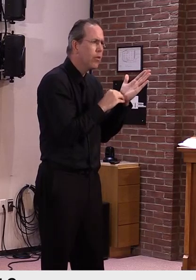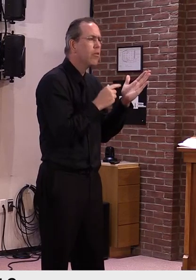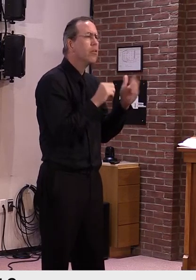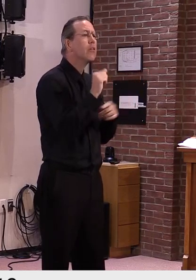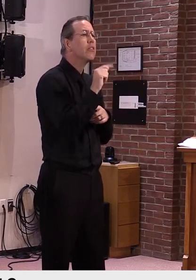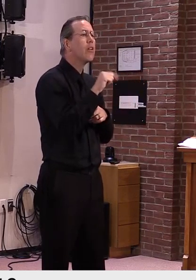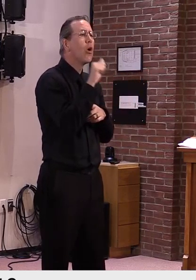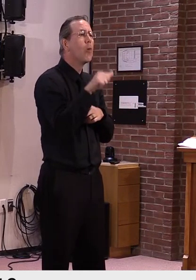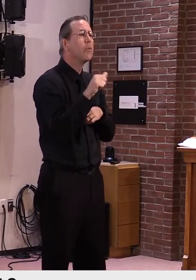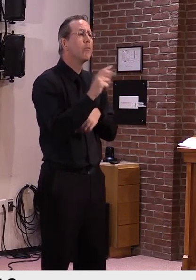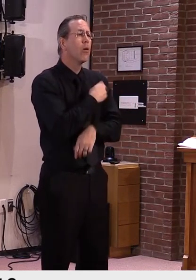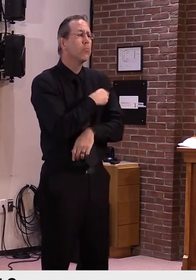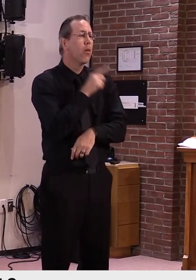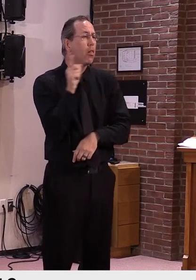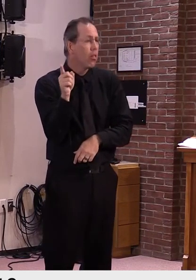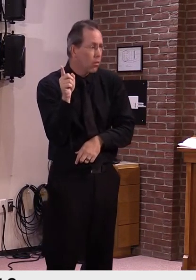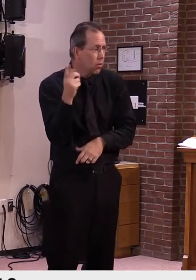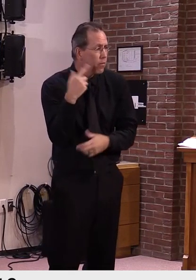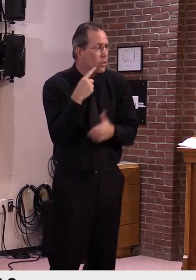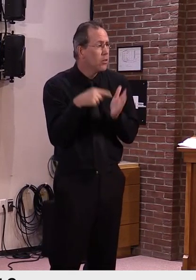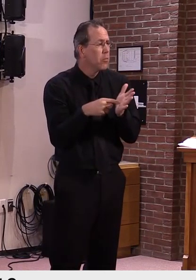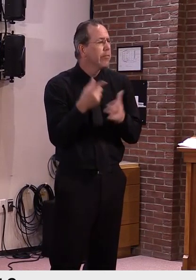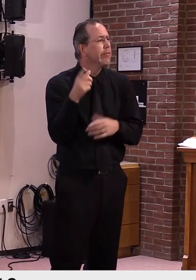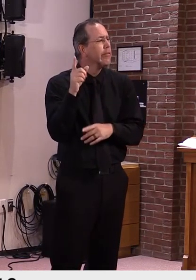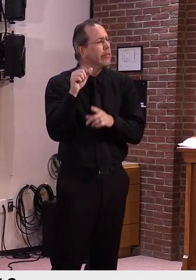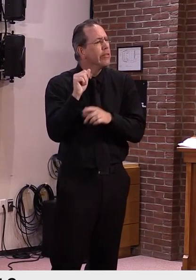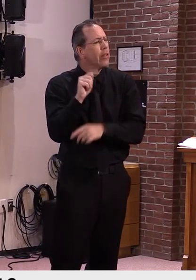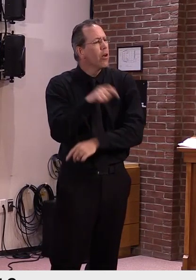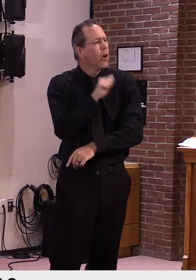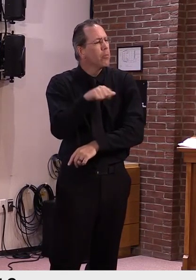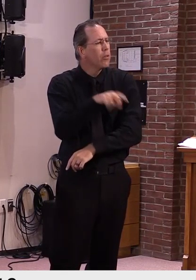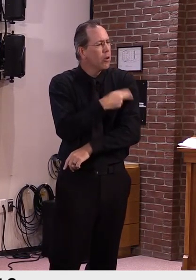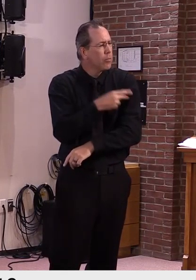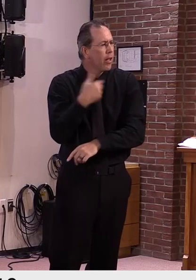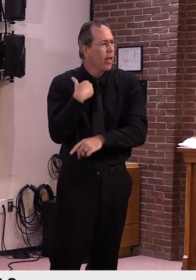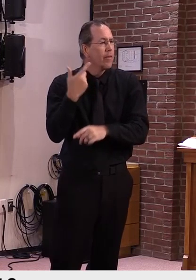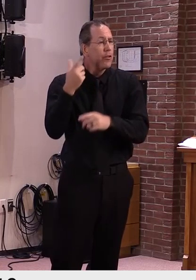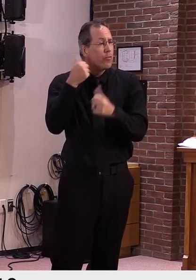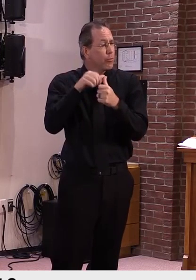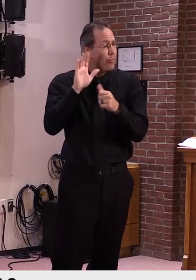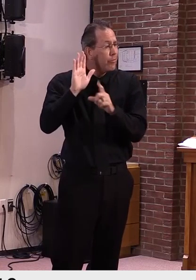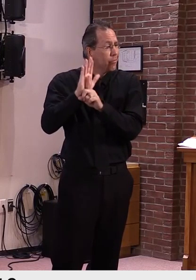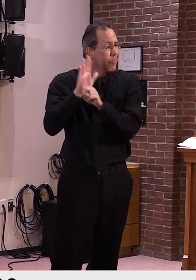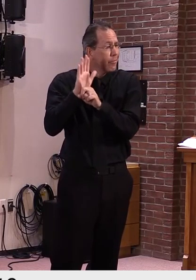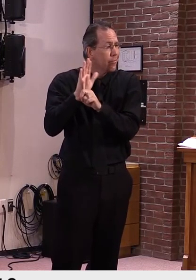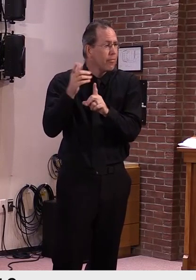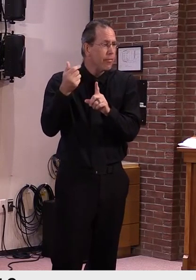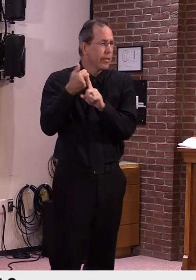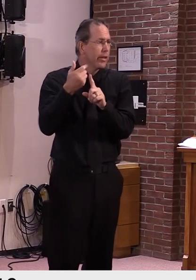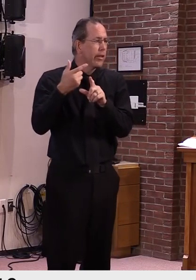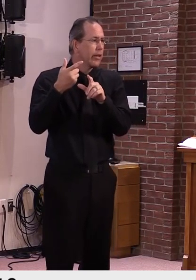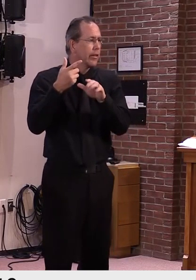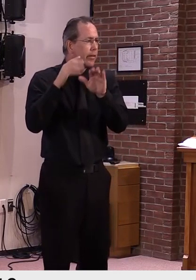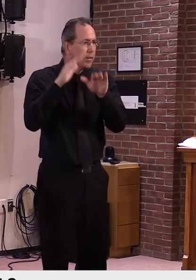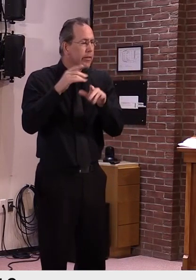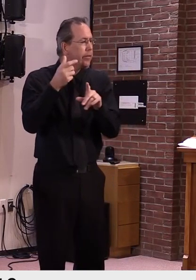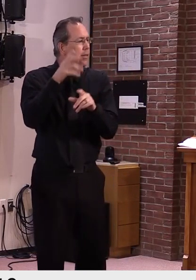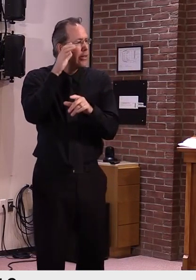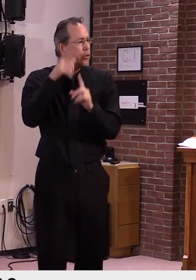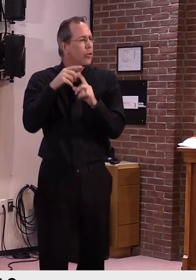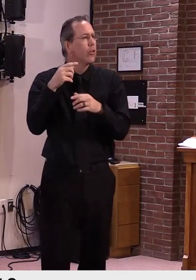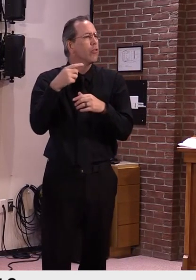the issue with Northwest is that's a Green Mountain Care Board function, is to look at whether they